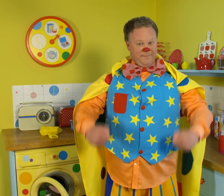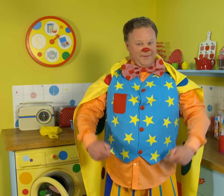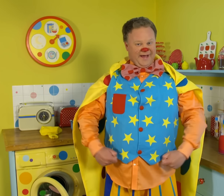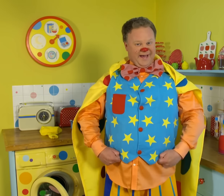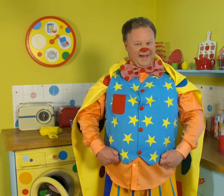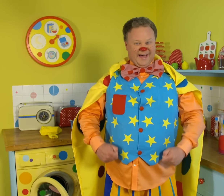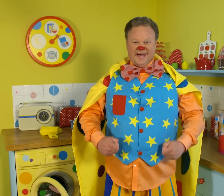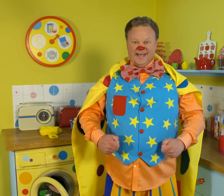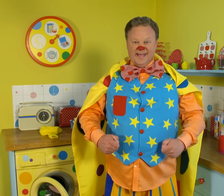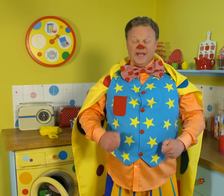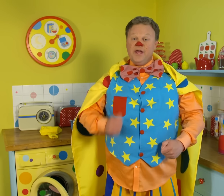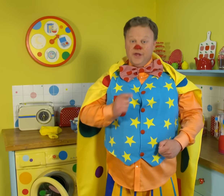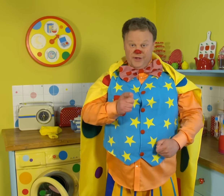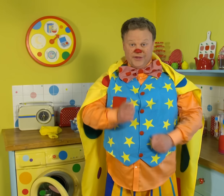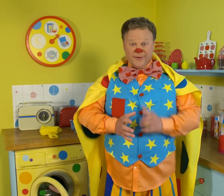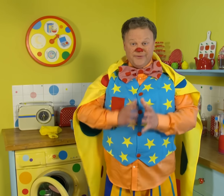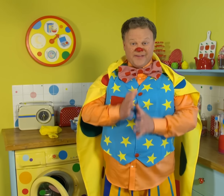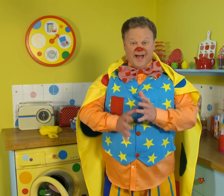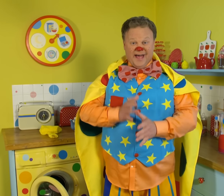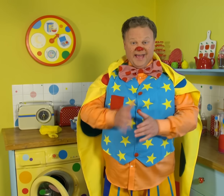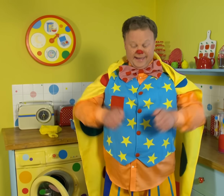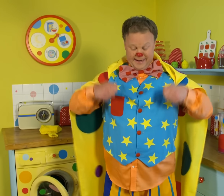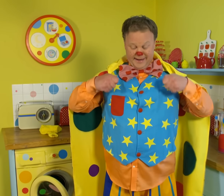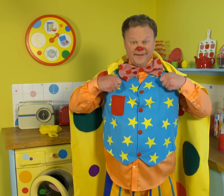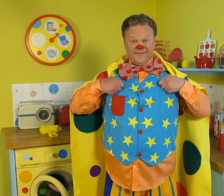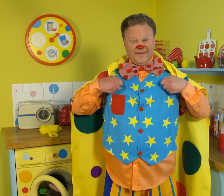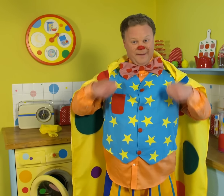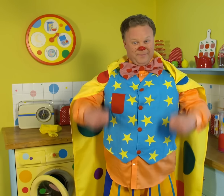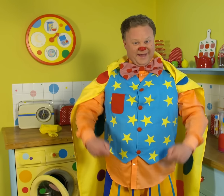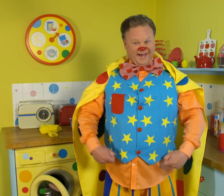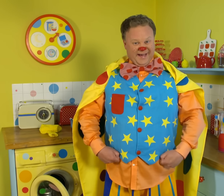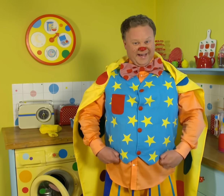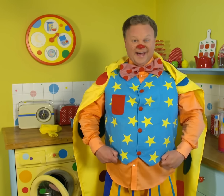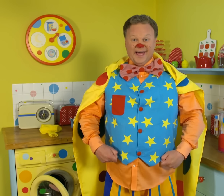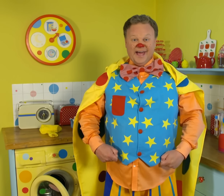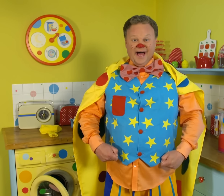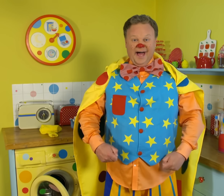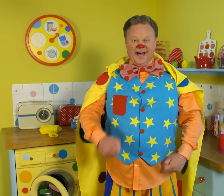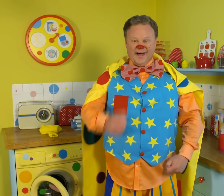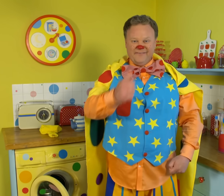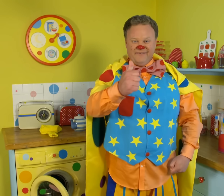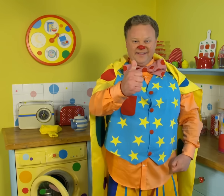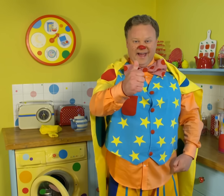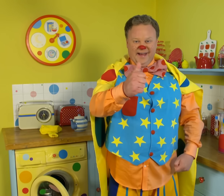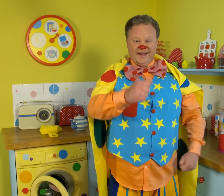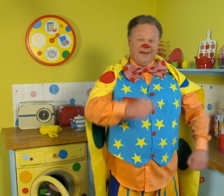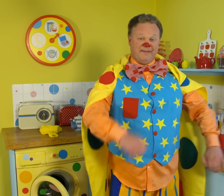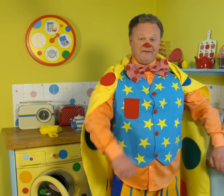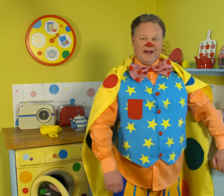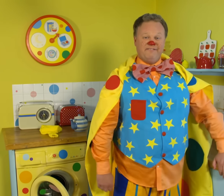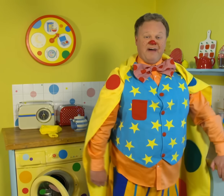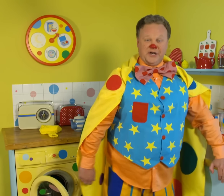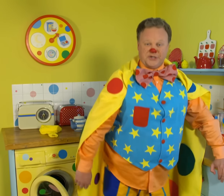Jumper. You sign. Jumper. Well done. Very